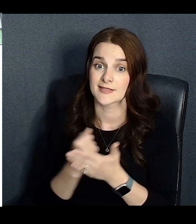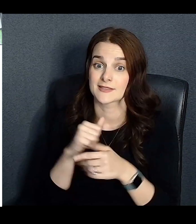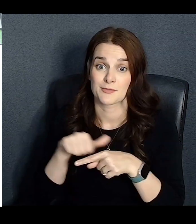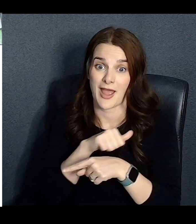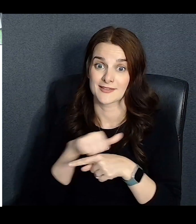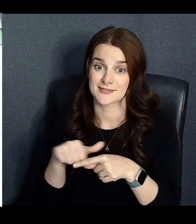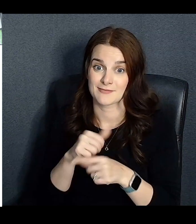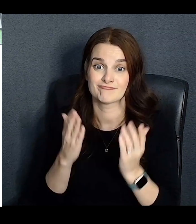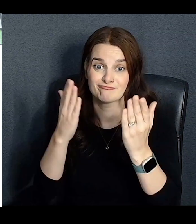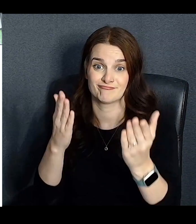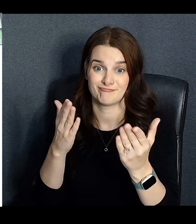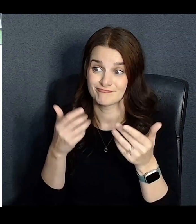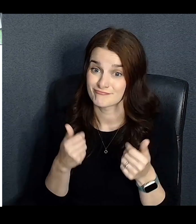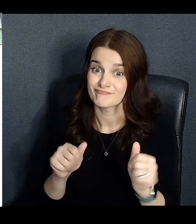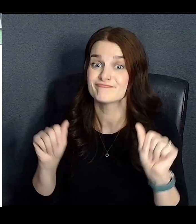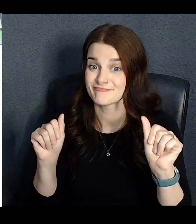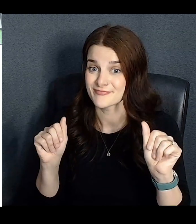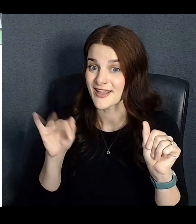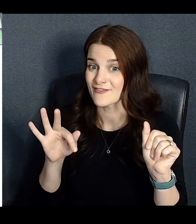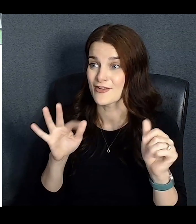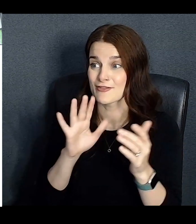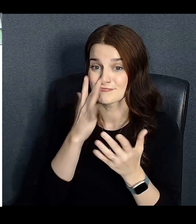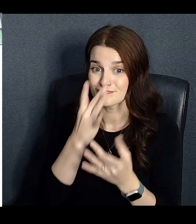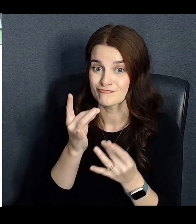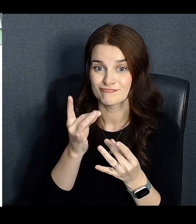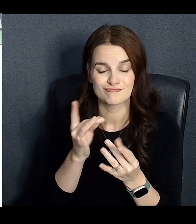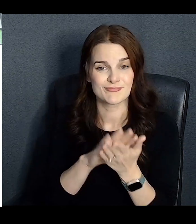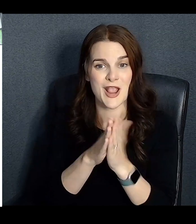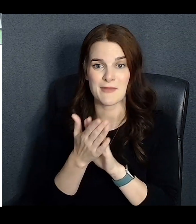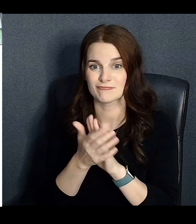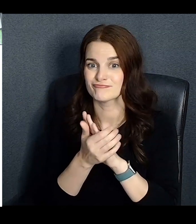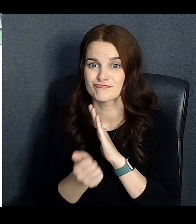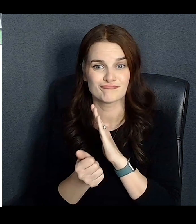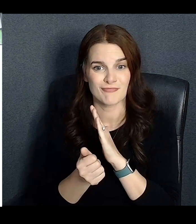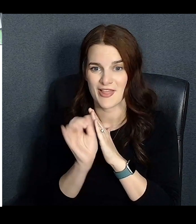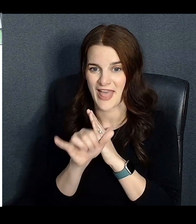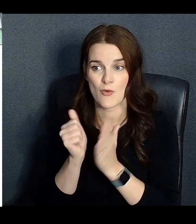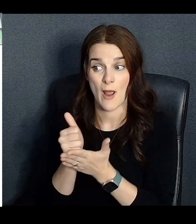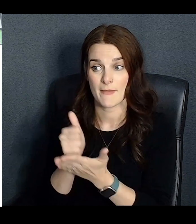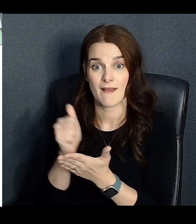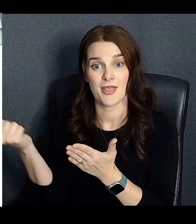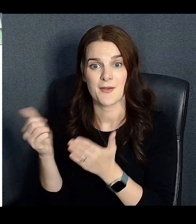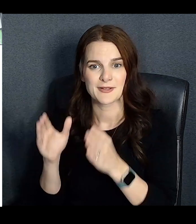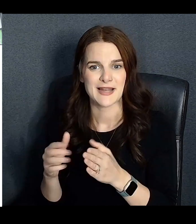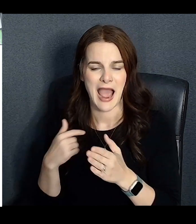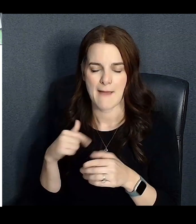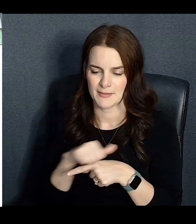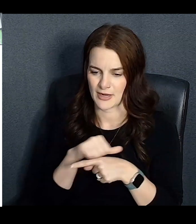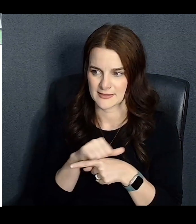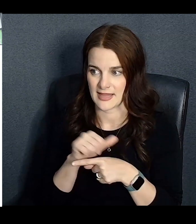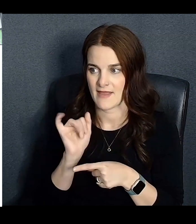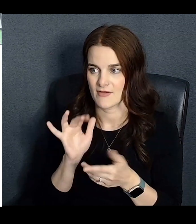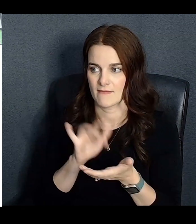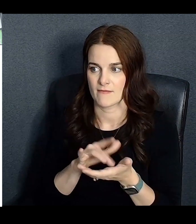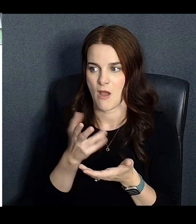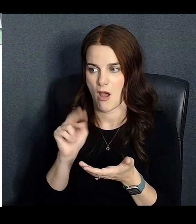takes practice. I recommend checking it out if you're interested in getting good at it, or helping someone else with it. I've been practicing with